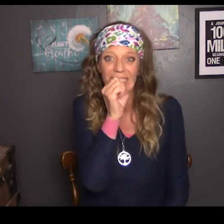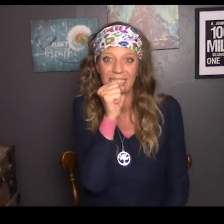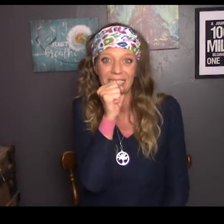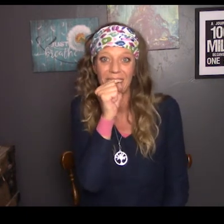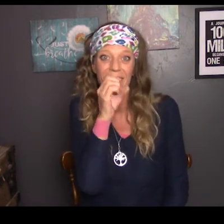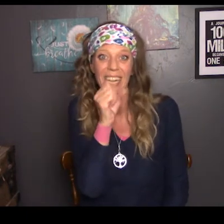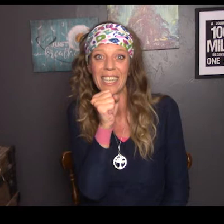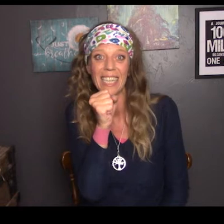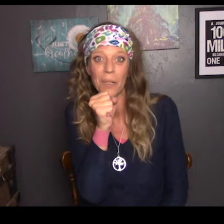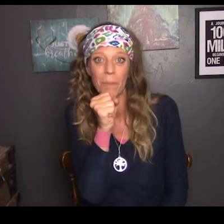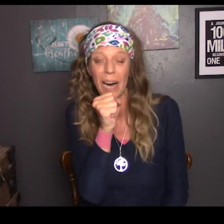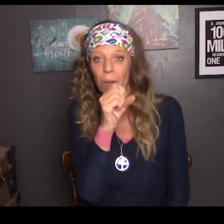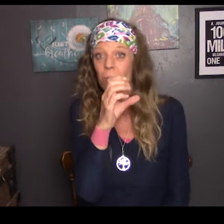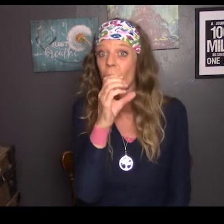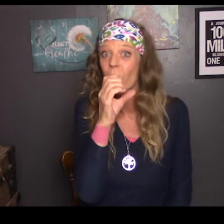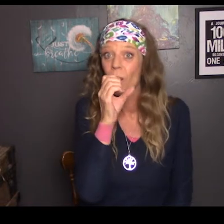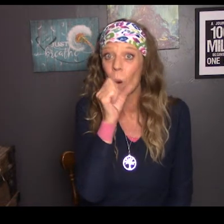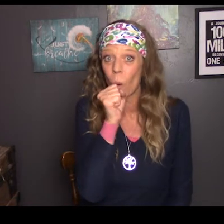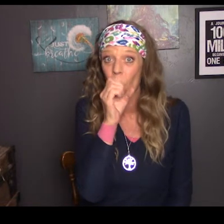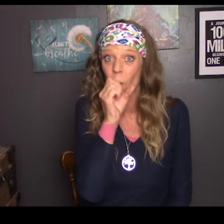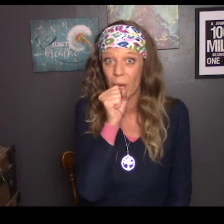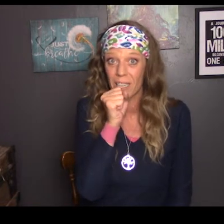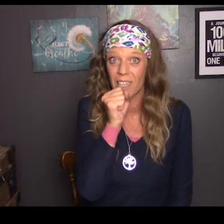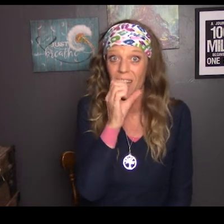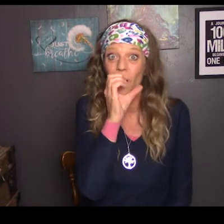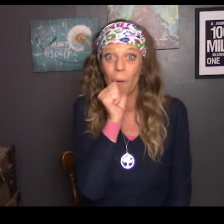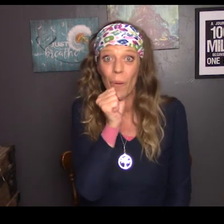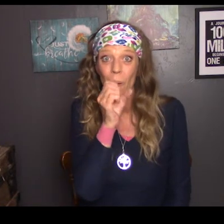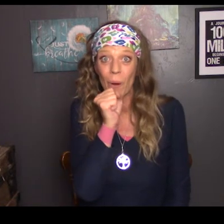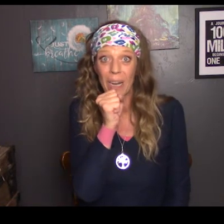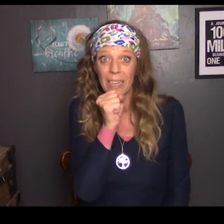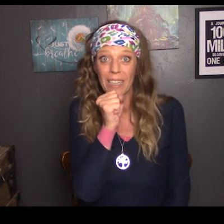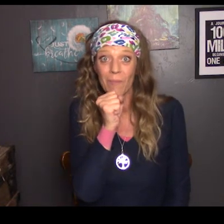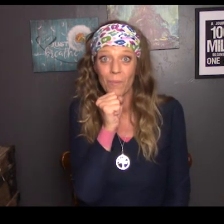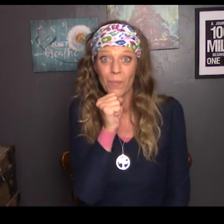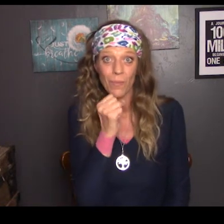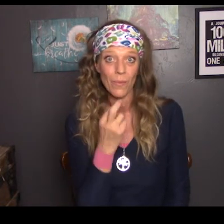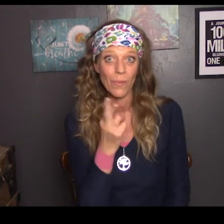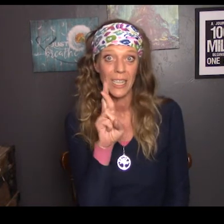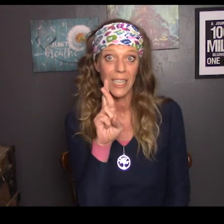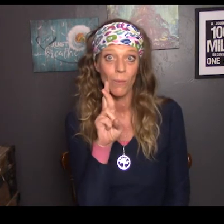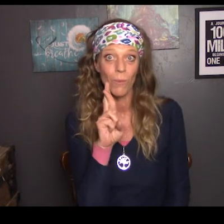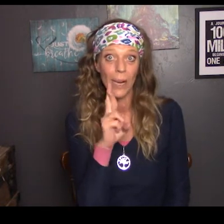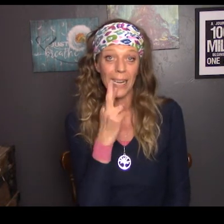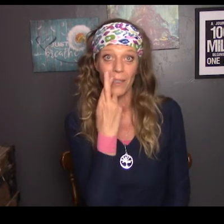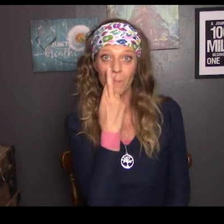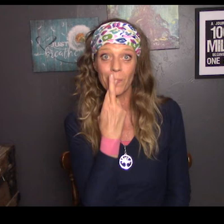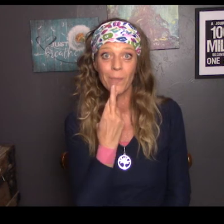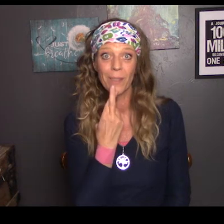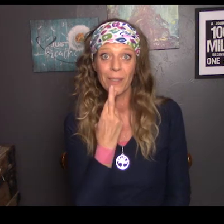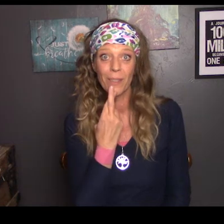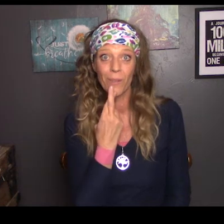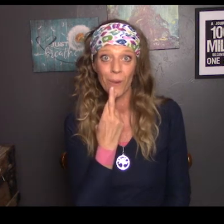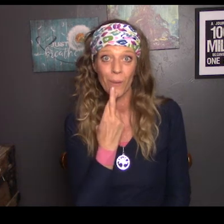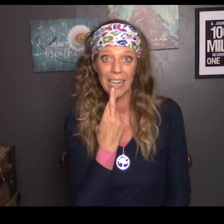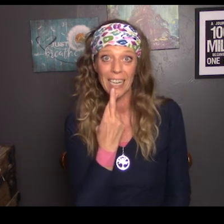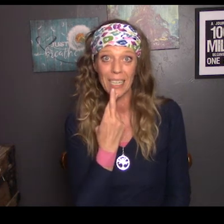is going into your mouth. Orange, orange. Red for red